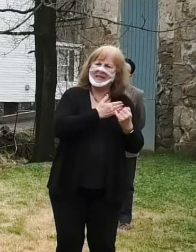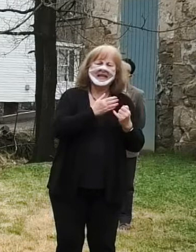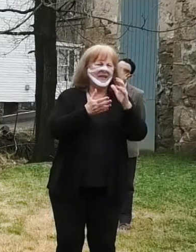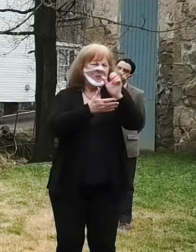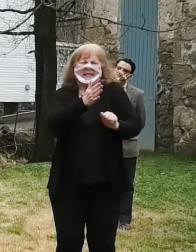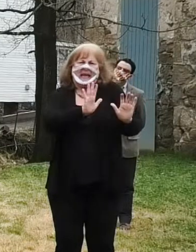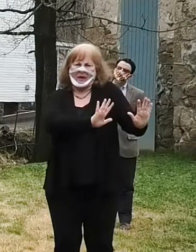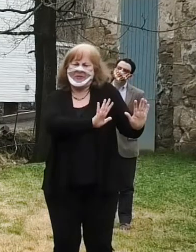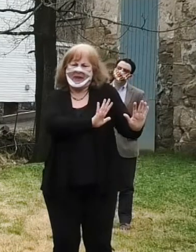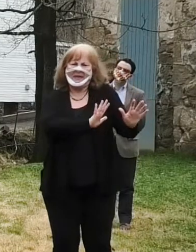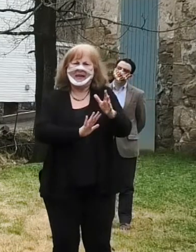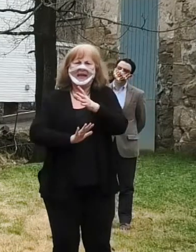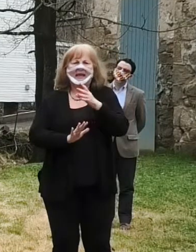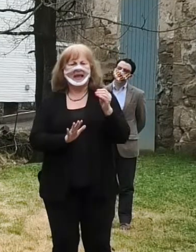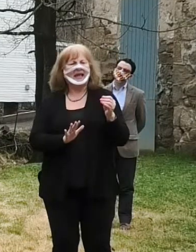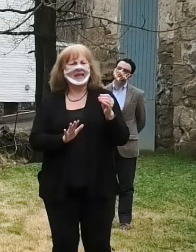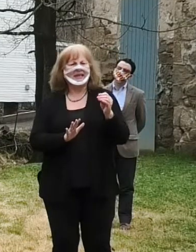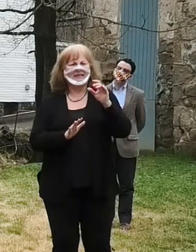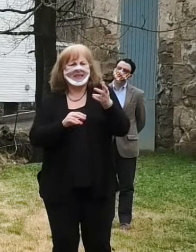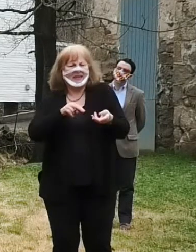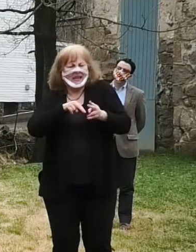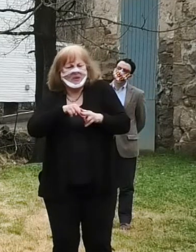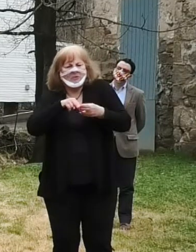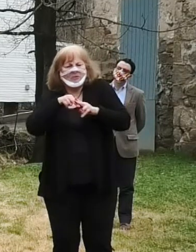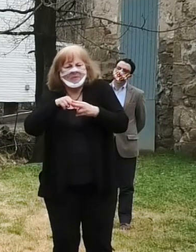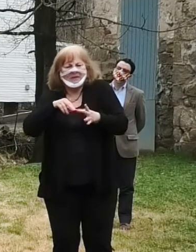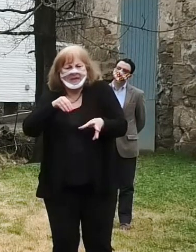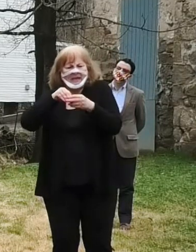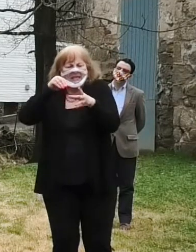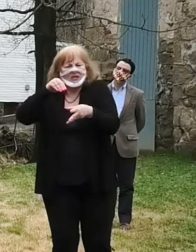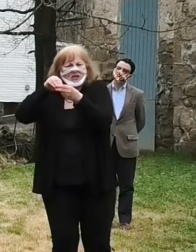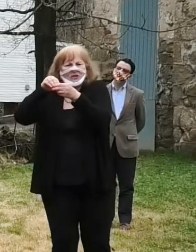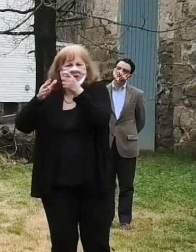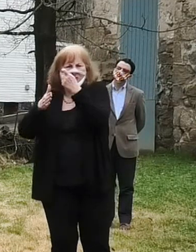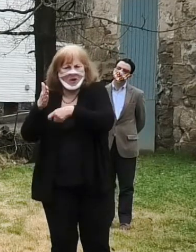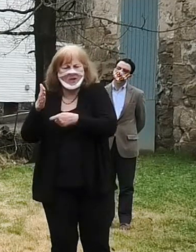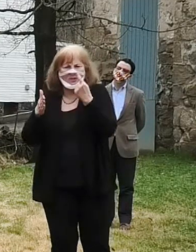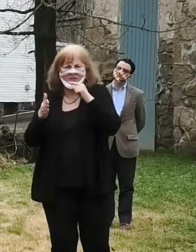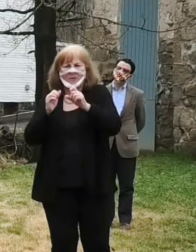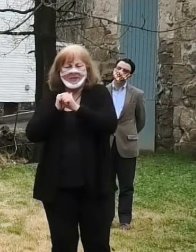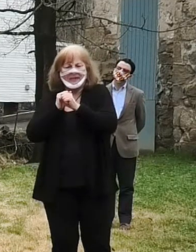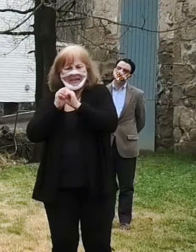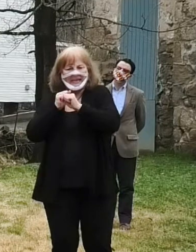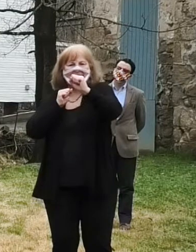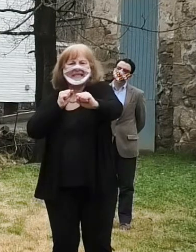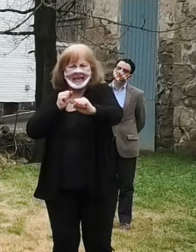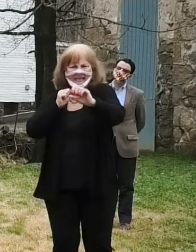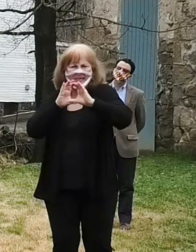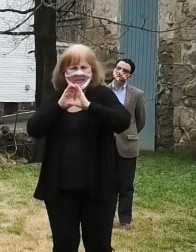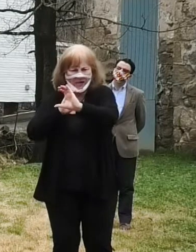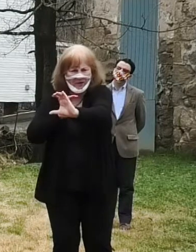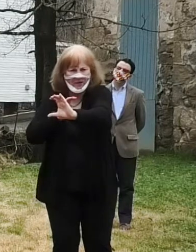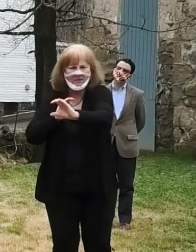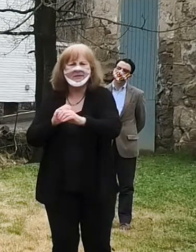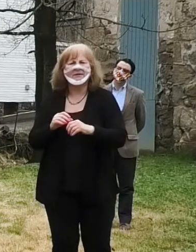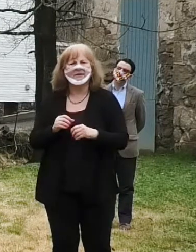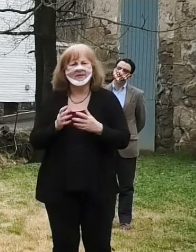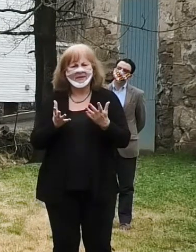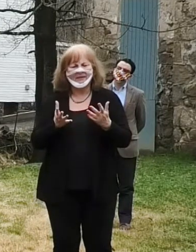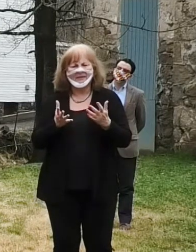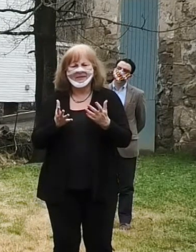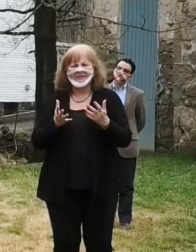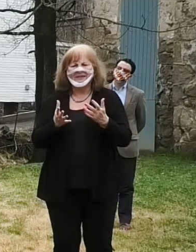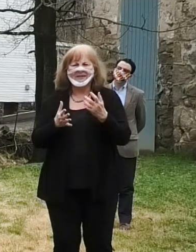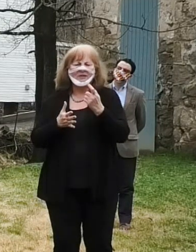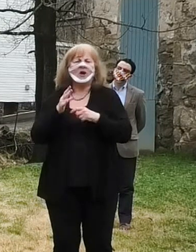subtracting that out, and the incremental additional cost for the extended tunnel was a